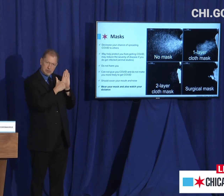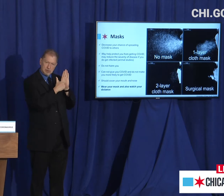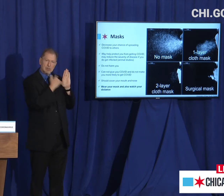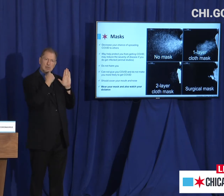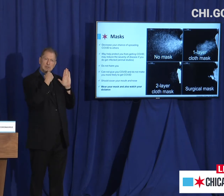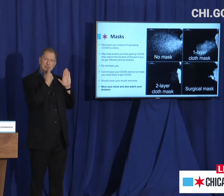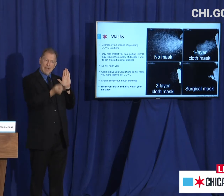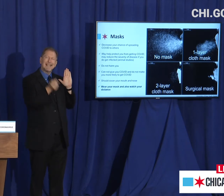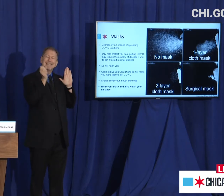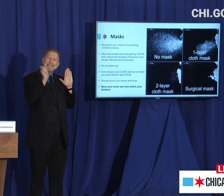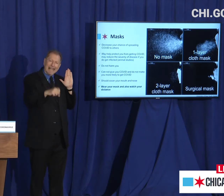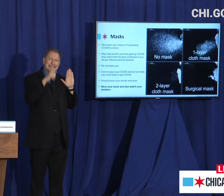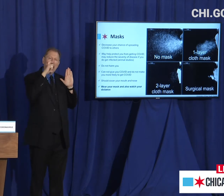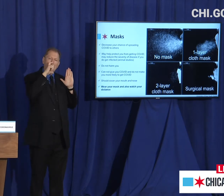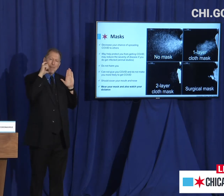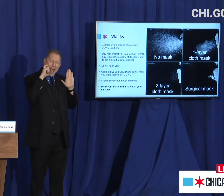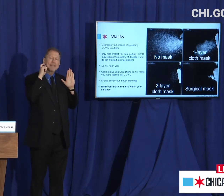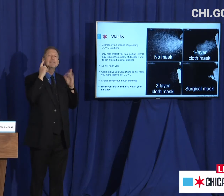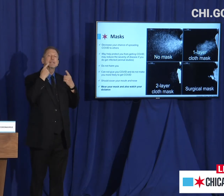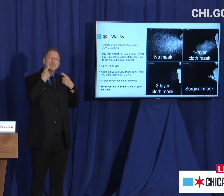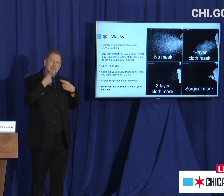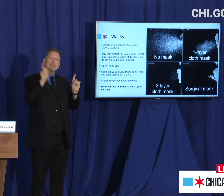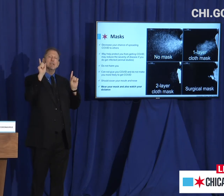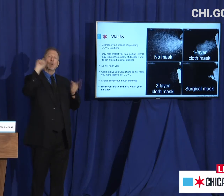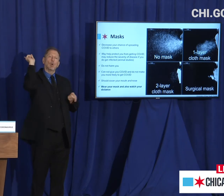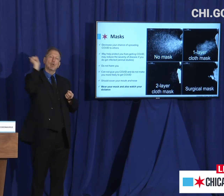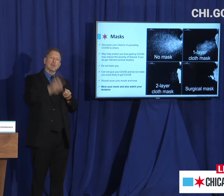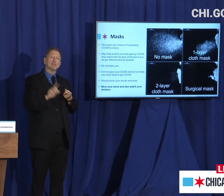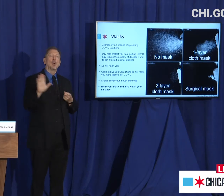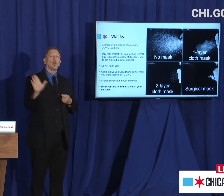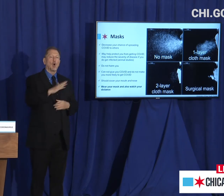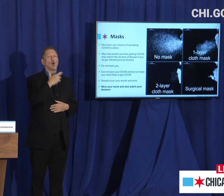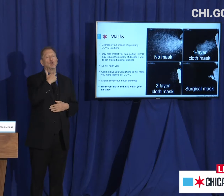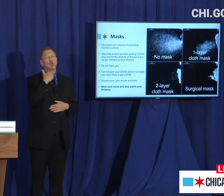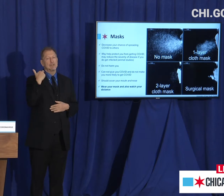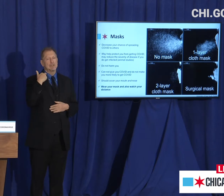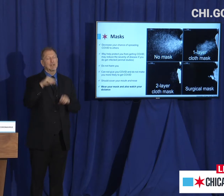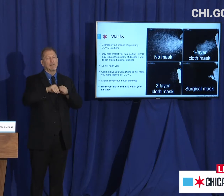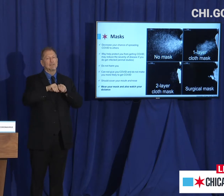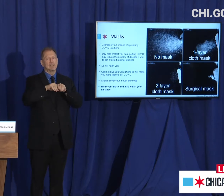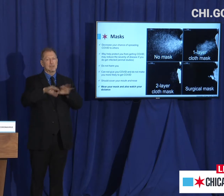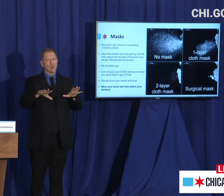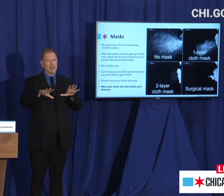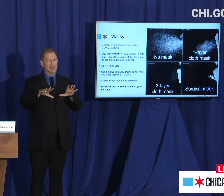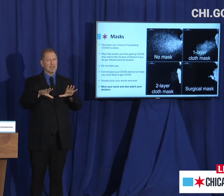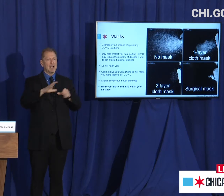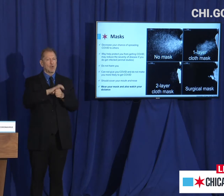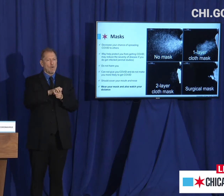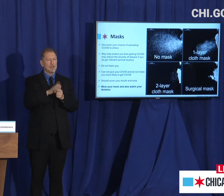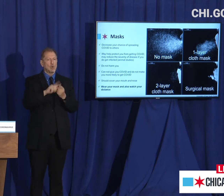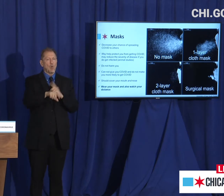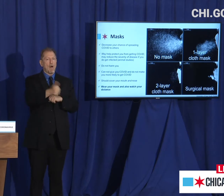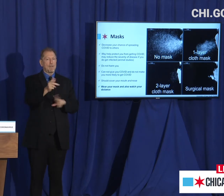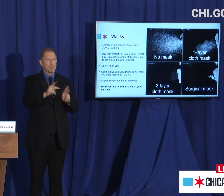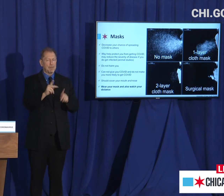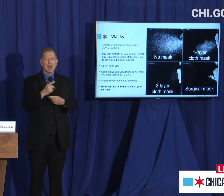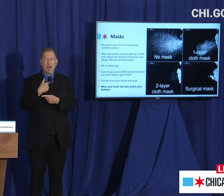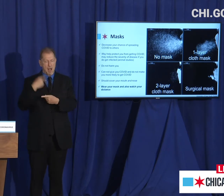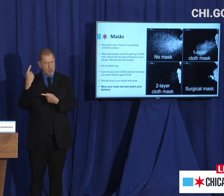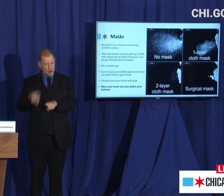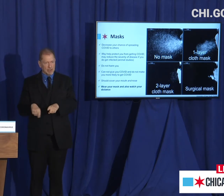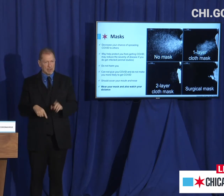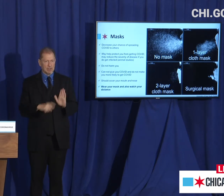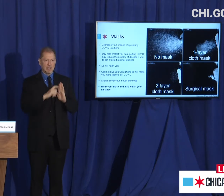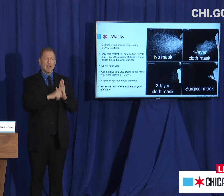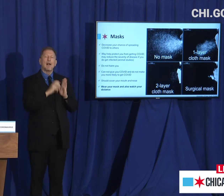that masks absolutely decrease your chance of spreading COVID to others. That is the main thing that they